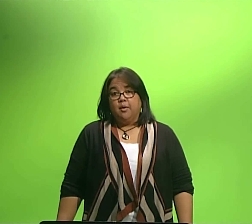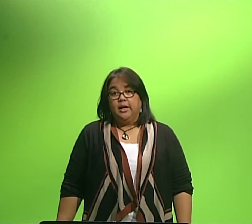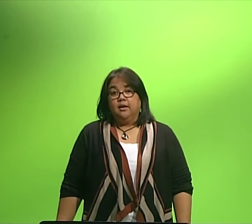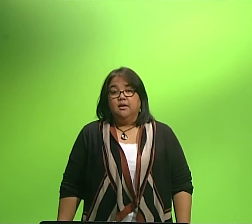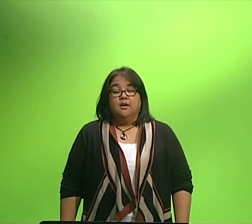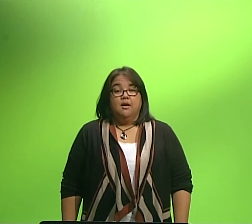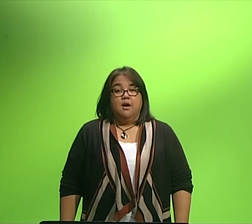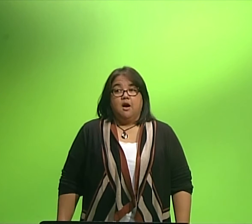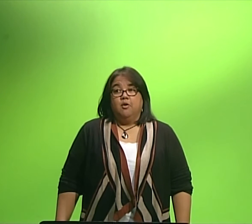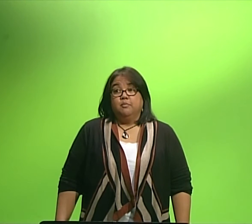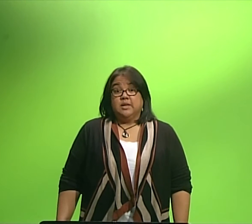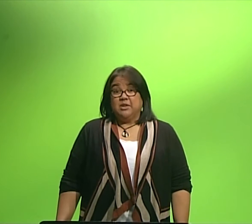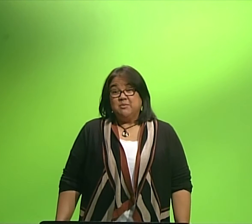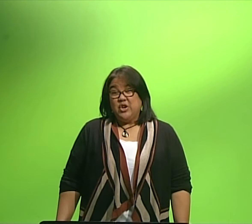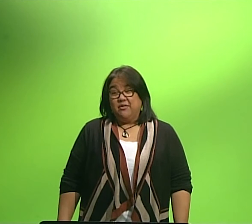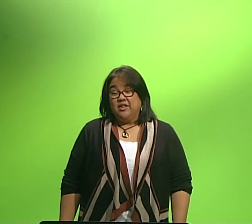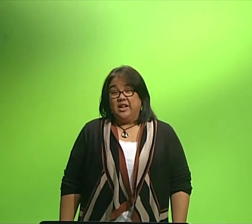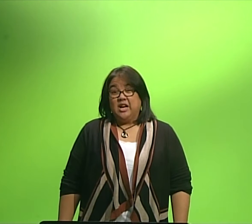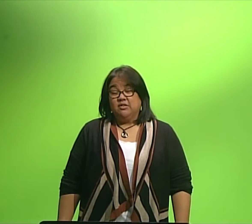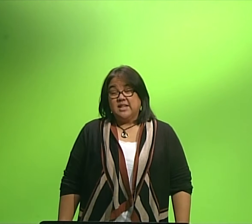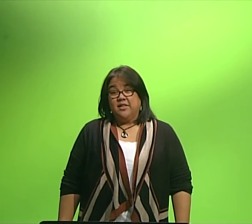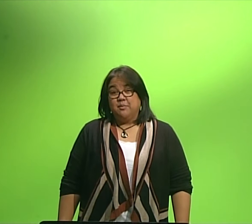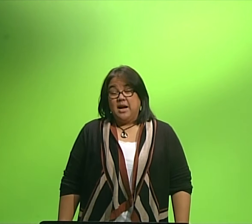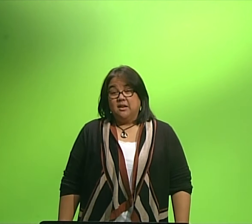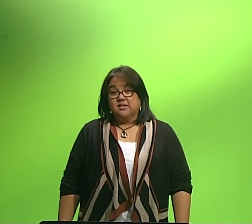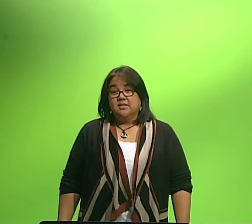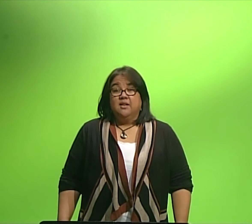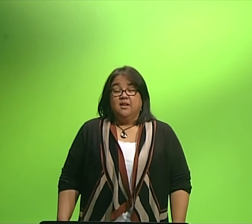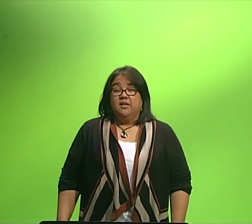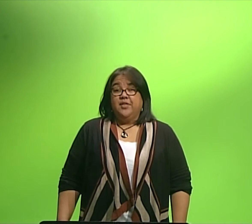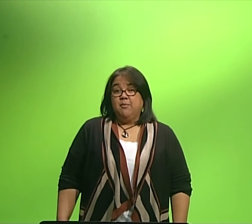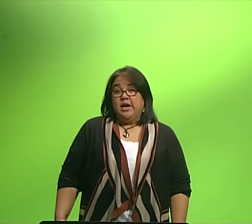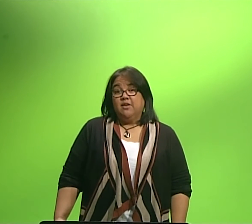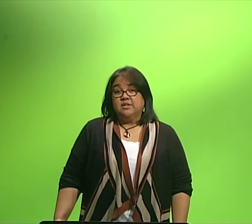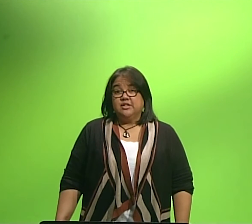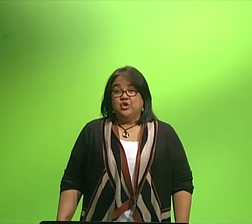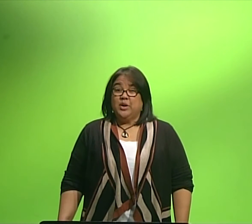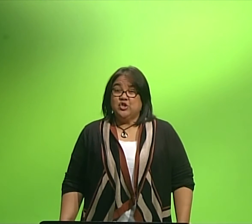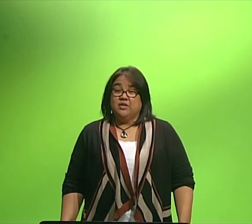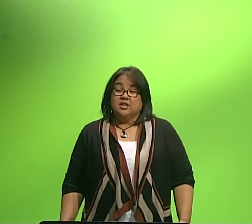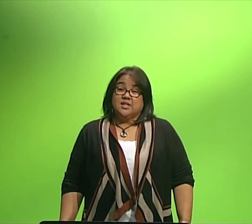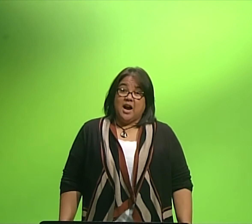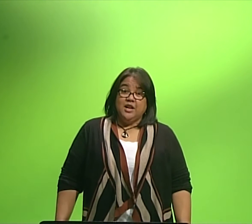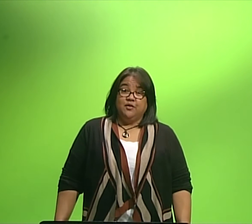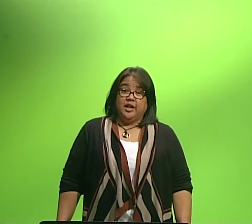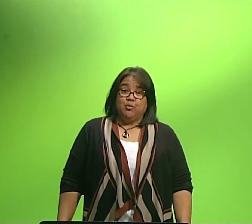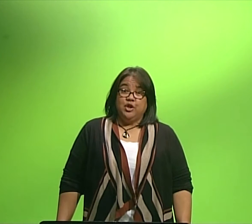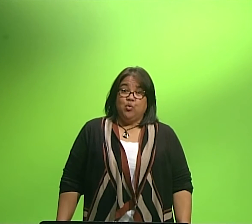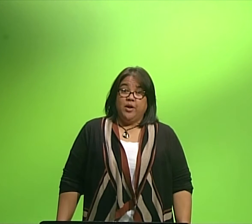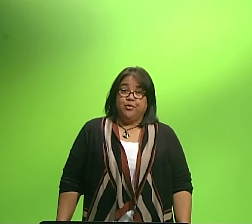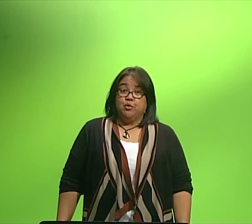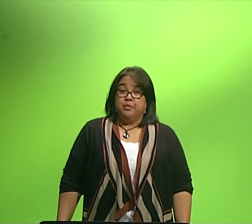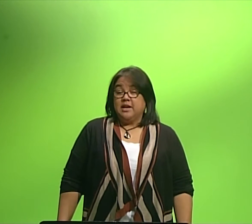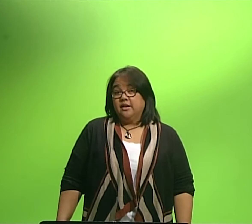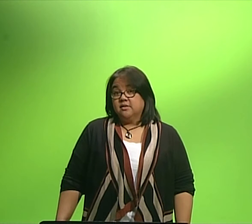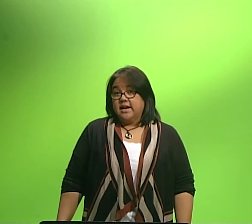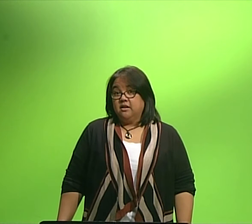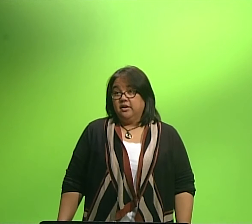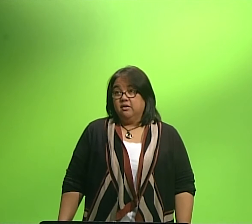overcoming. Sometimes you have to think outside the box. They may have a situation that's kind of like what you went through, but not exactly. So